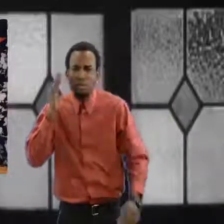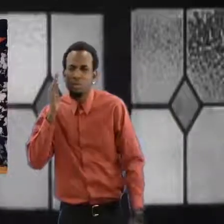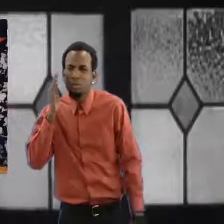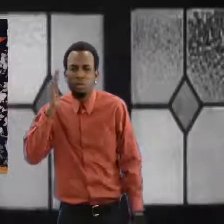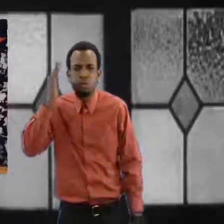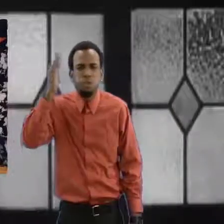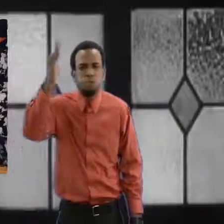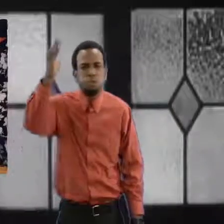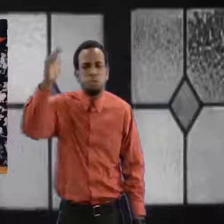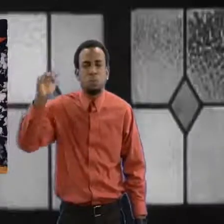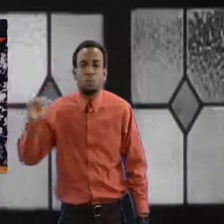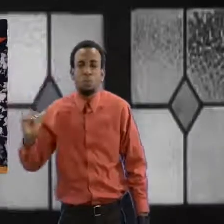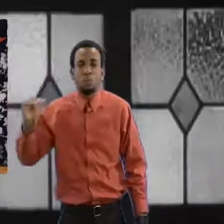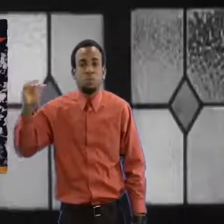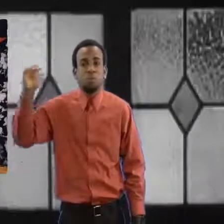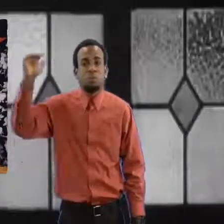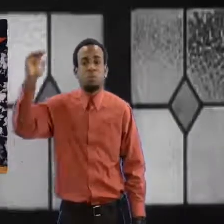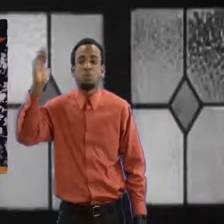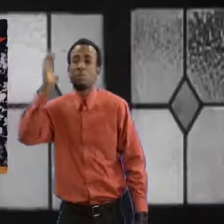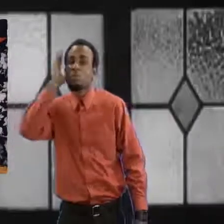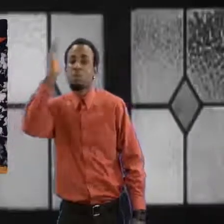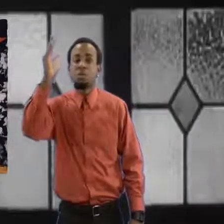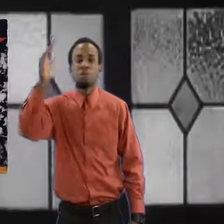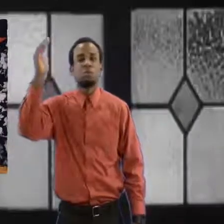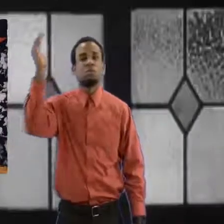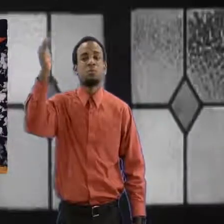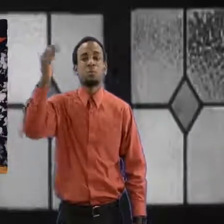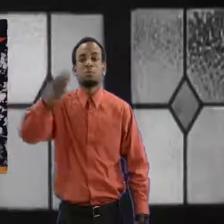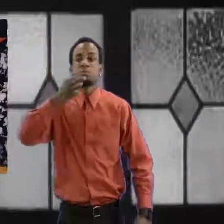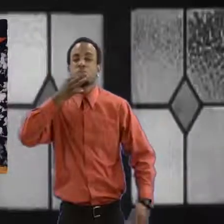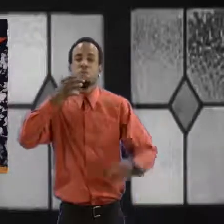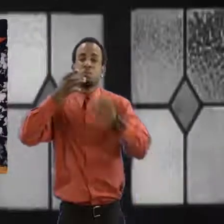When I grow up, I'm going to get big words too.